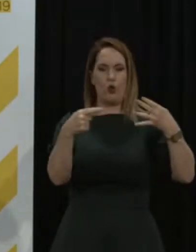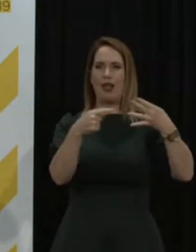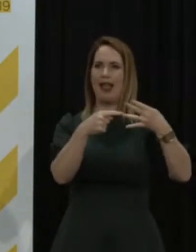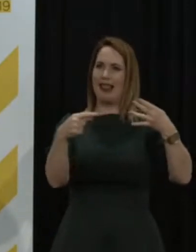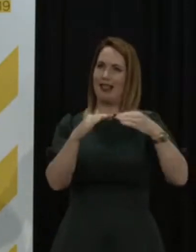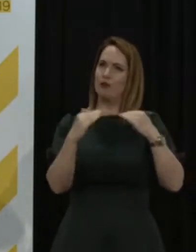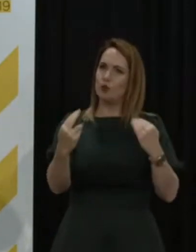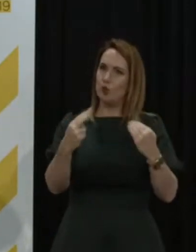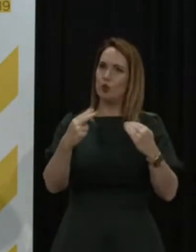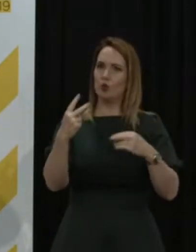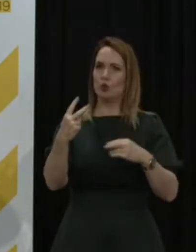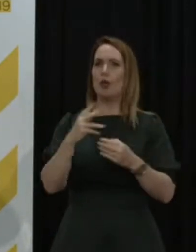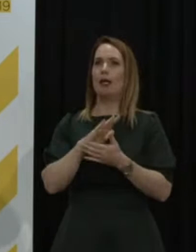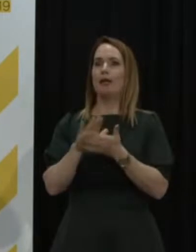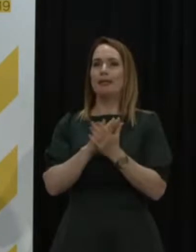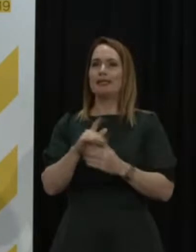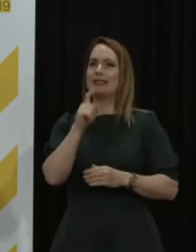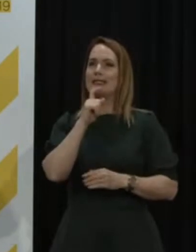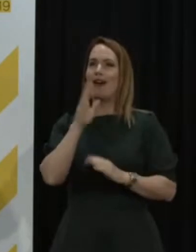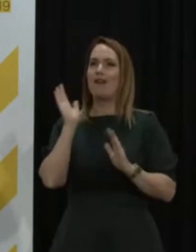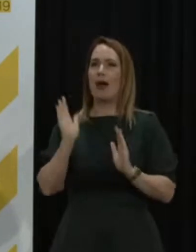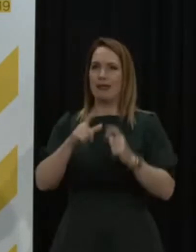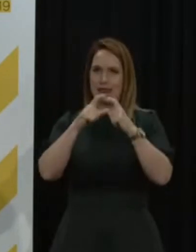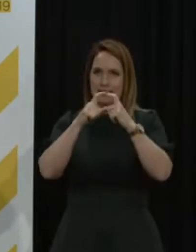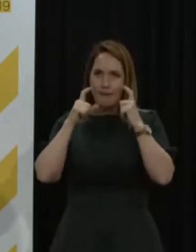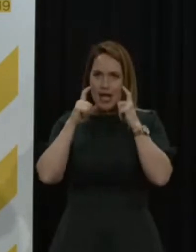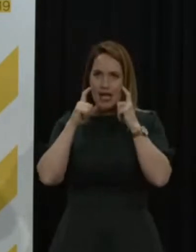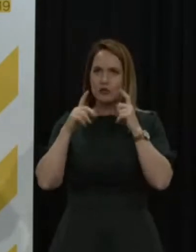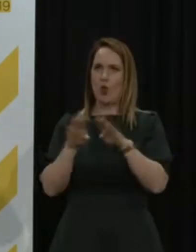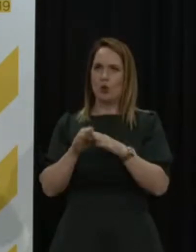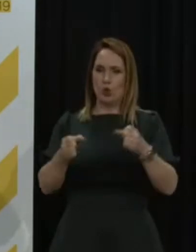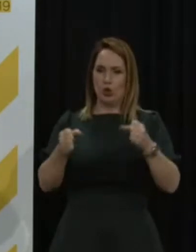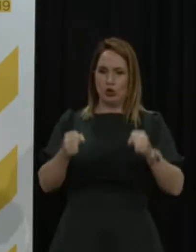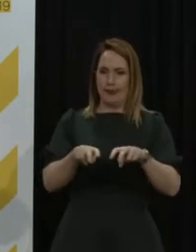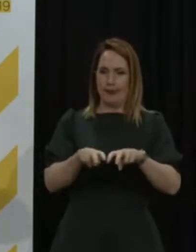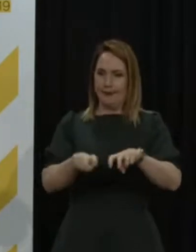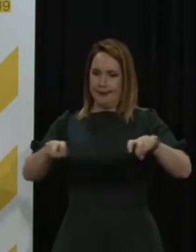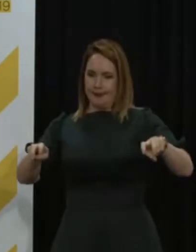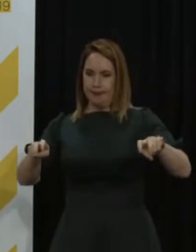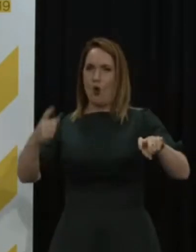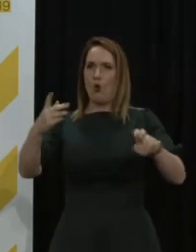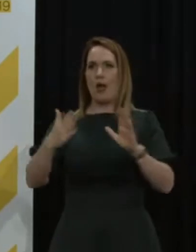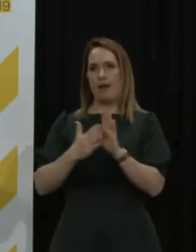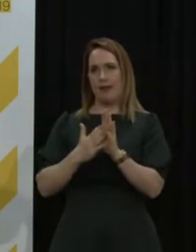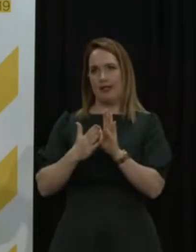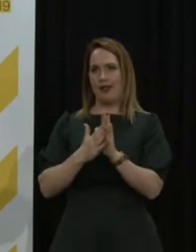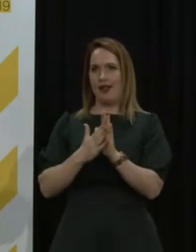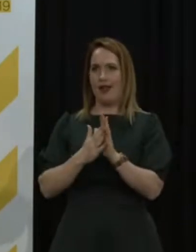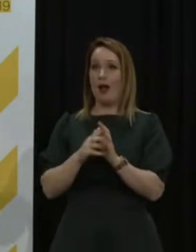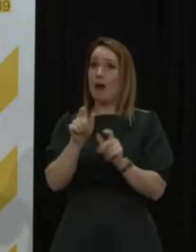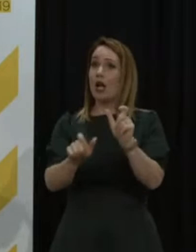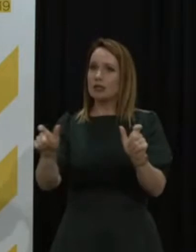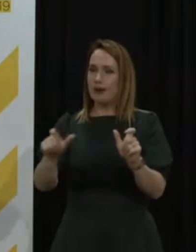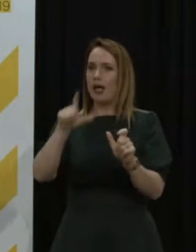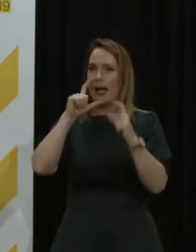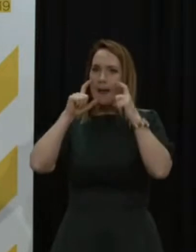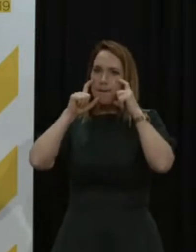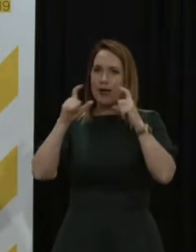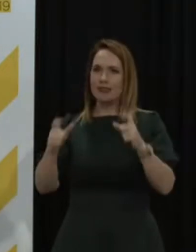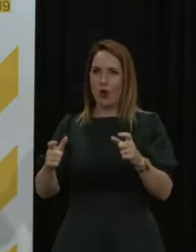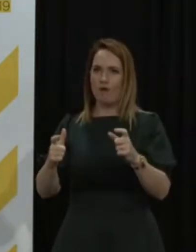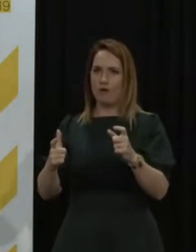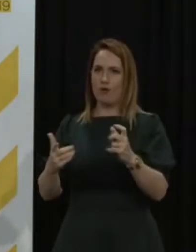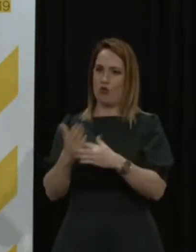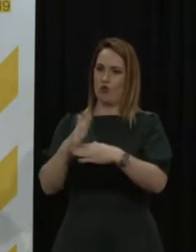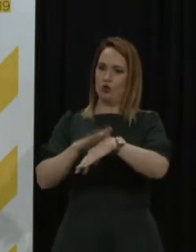wearing masks and putting in place 1 metre distancing between chairs. Customers can remove their masks during their cut. Again, familiar settings to